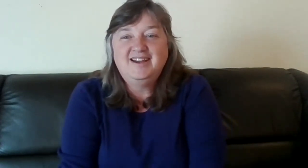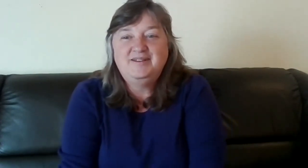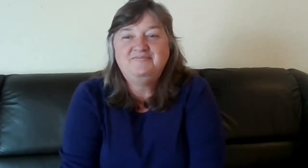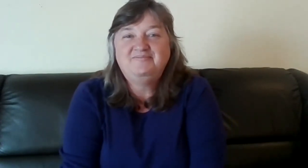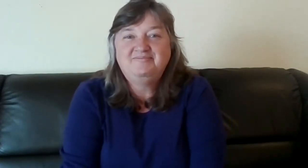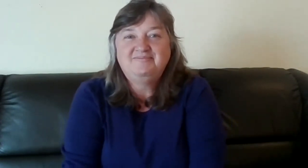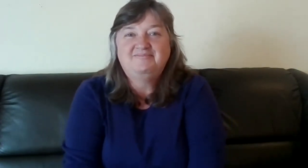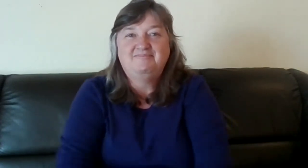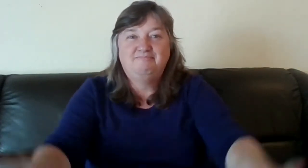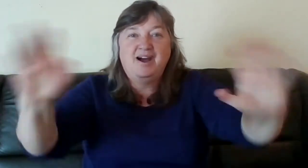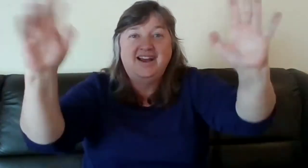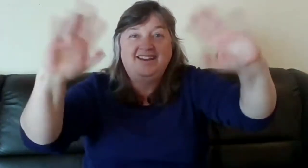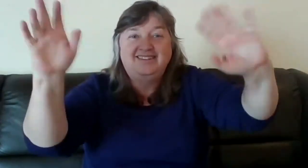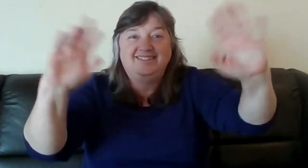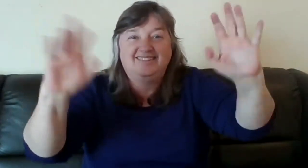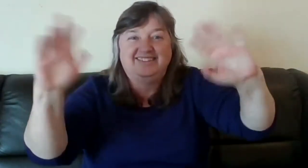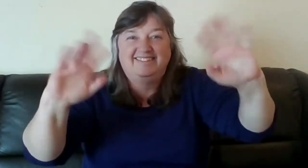time. Bye.